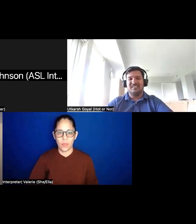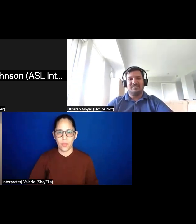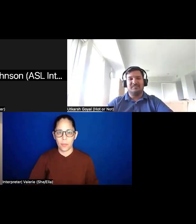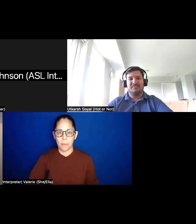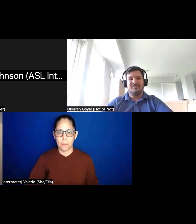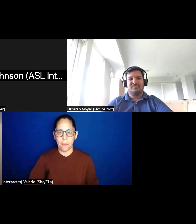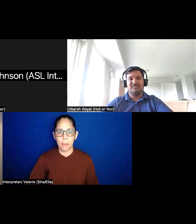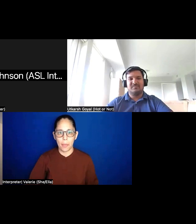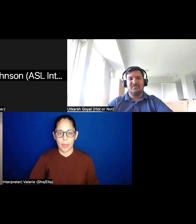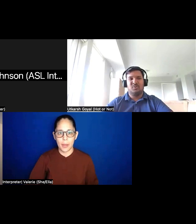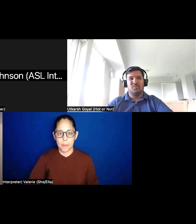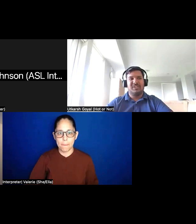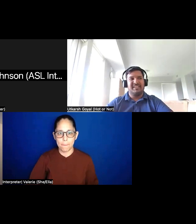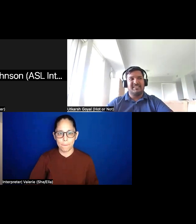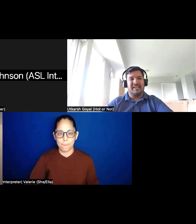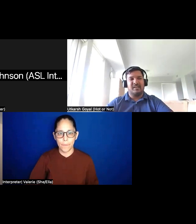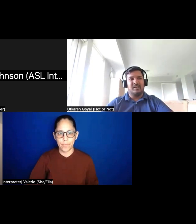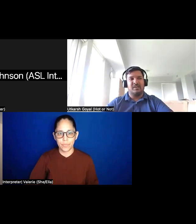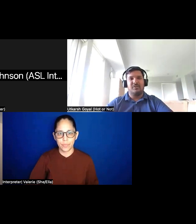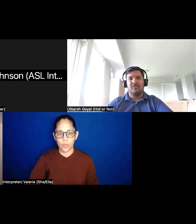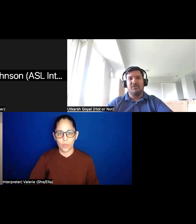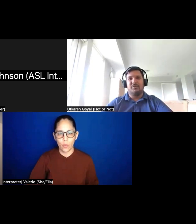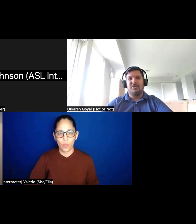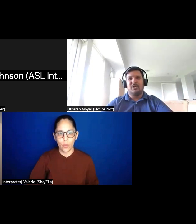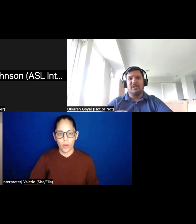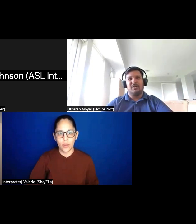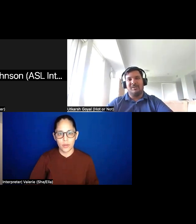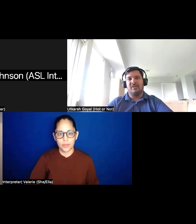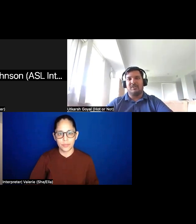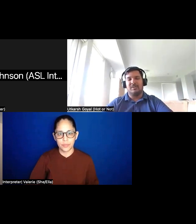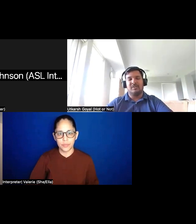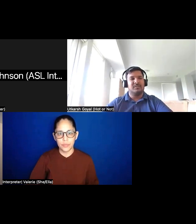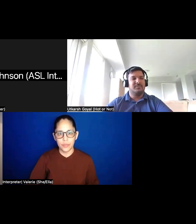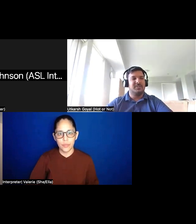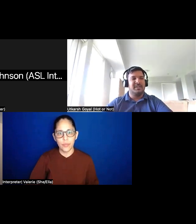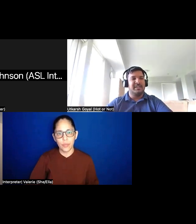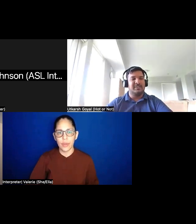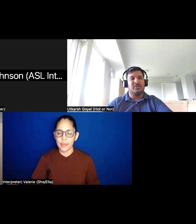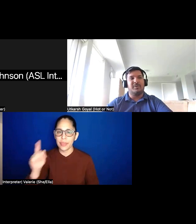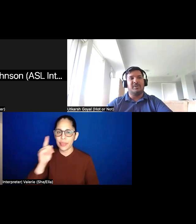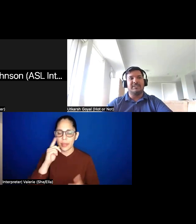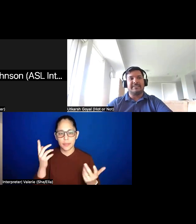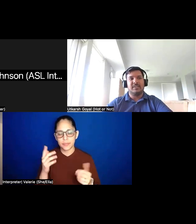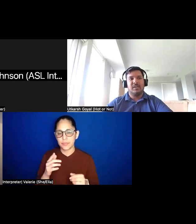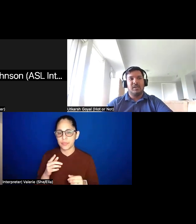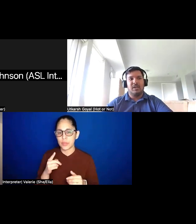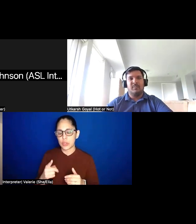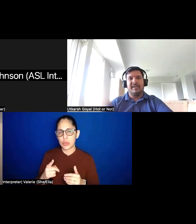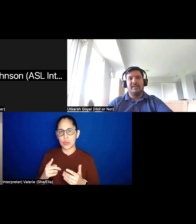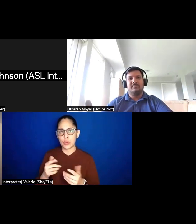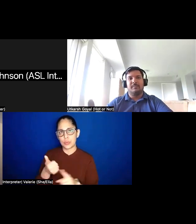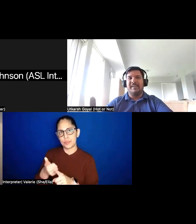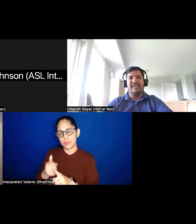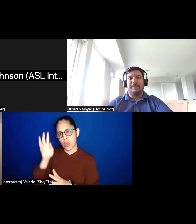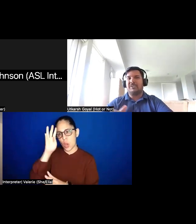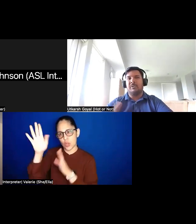I think two things that you learn on your journey as an entrepreneur is,